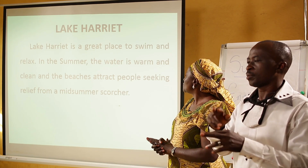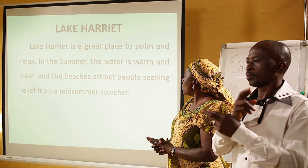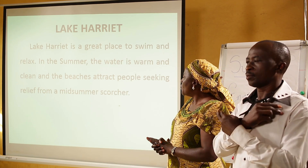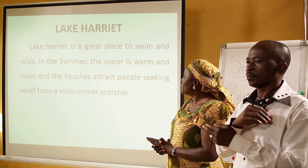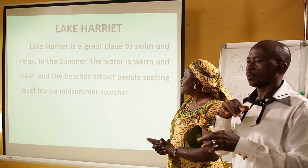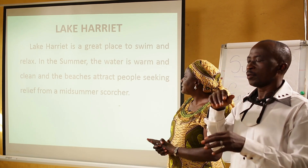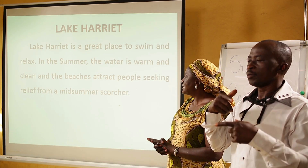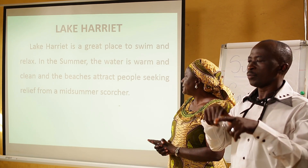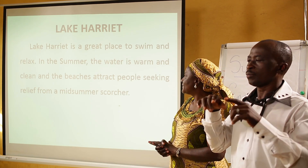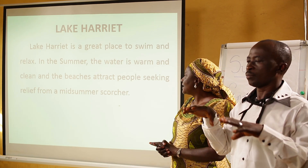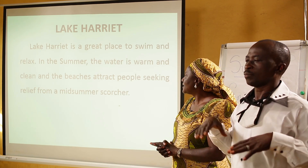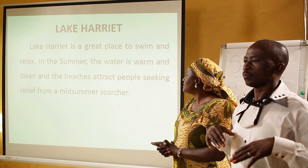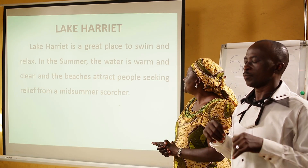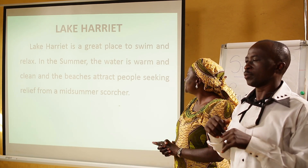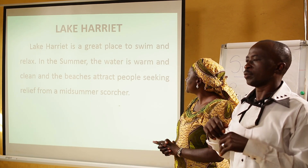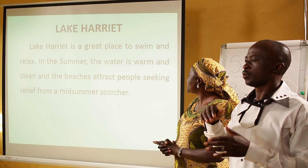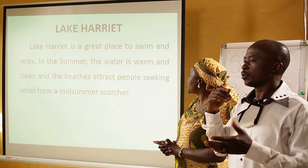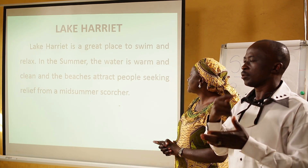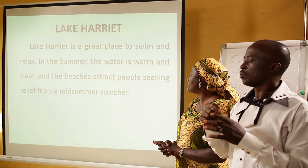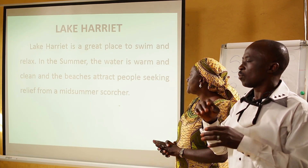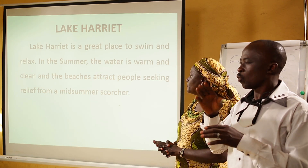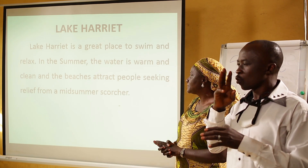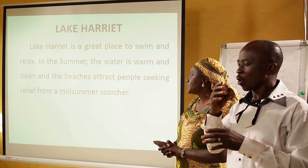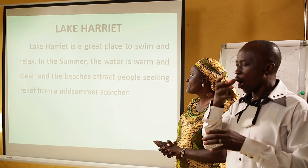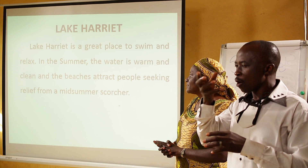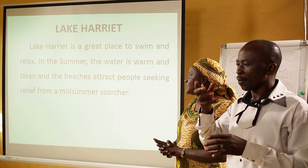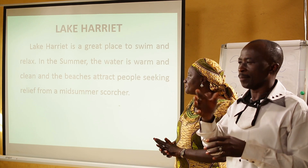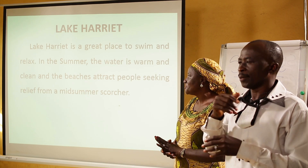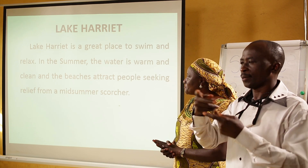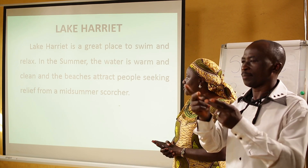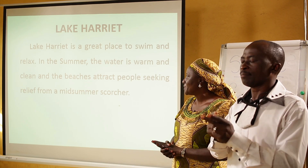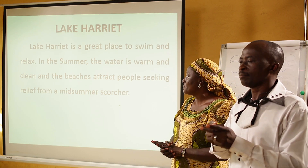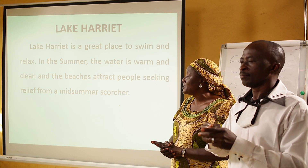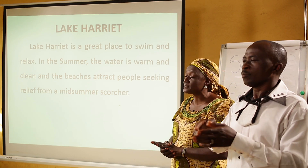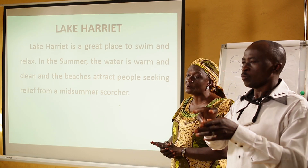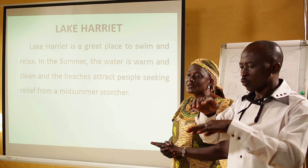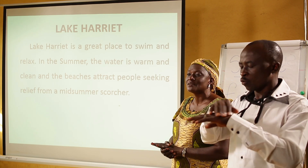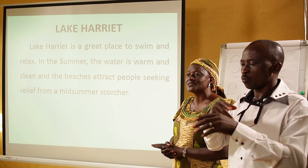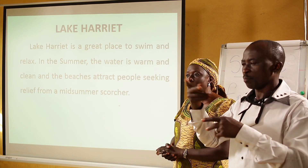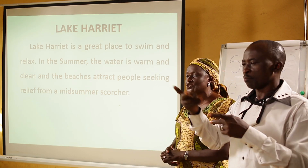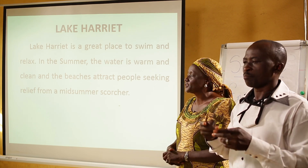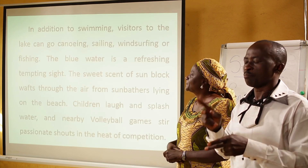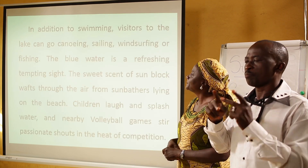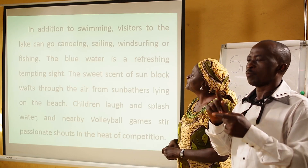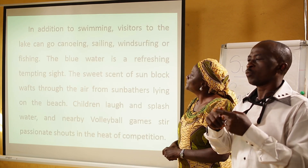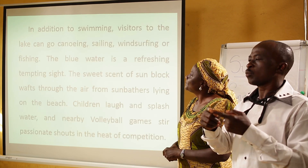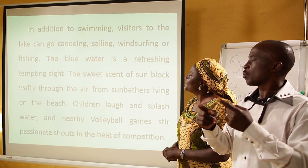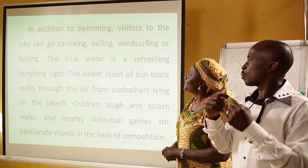water is warm and clean, and the beaches attract people seeking relief from a midsummer